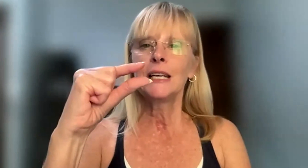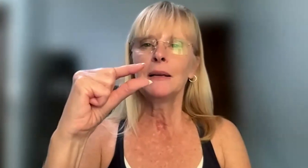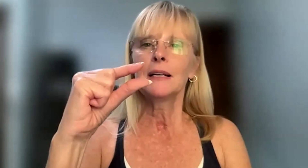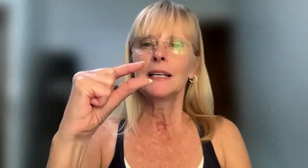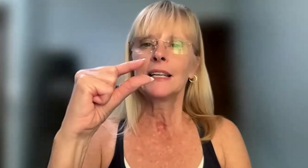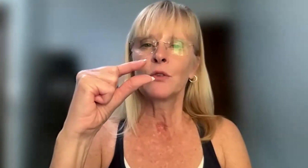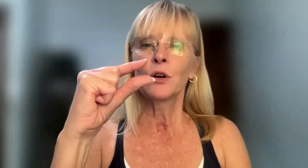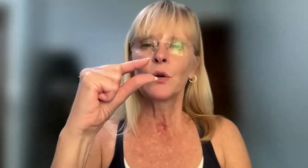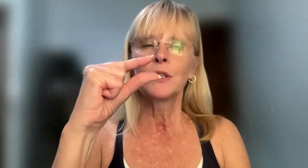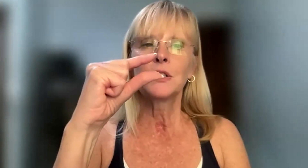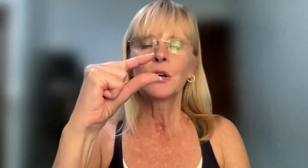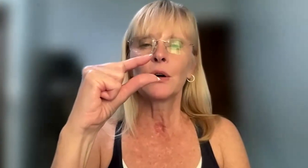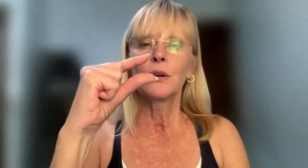G, we're going to go,